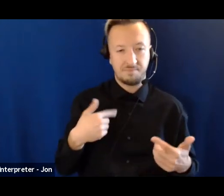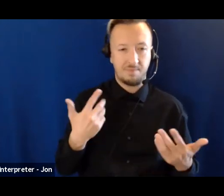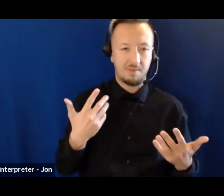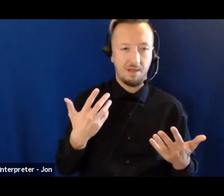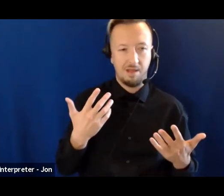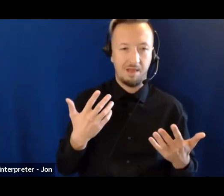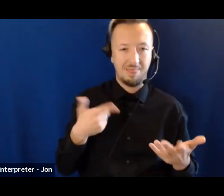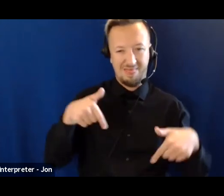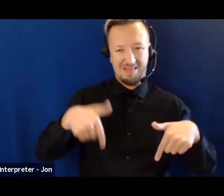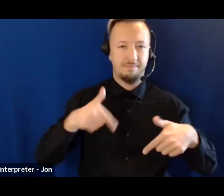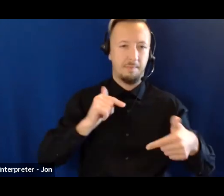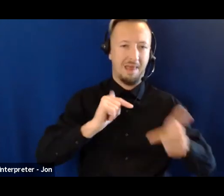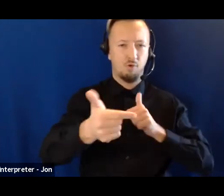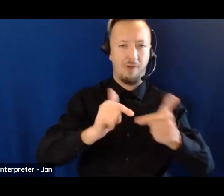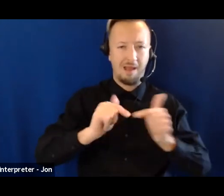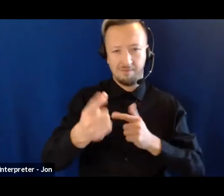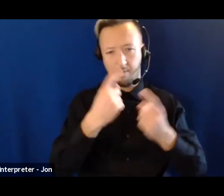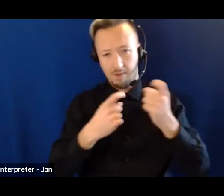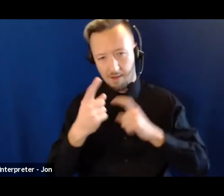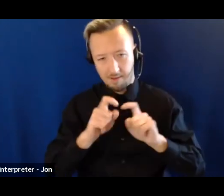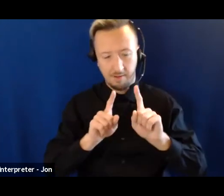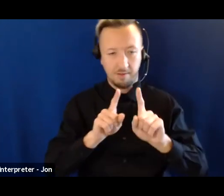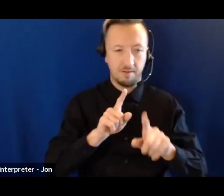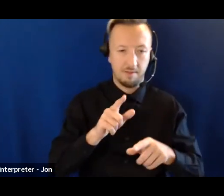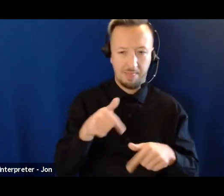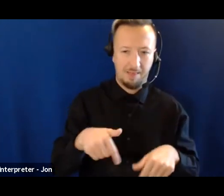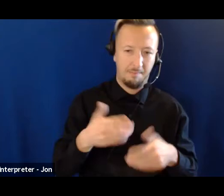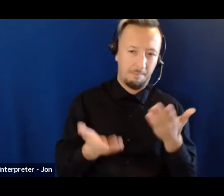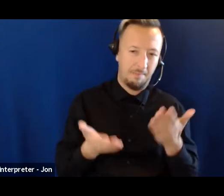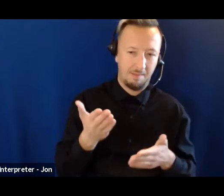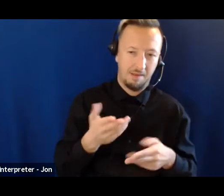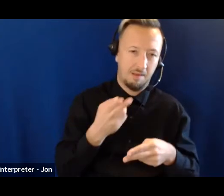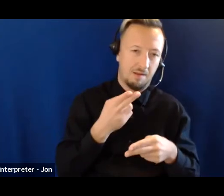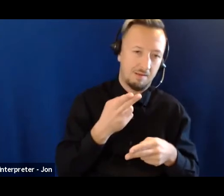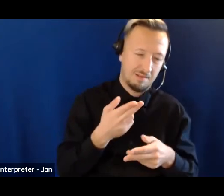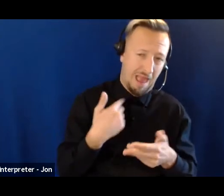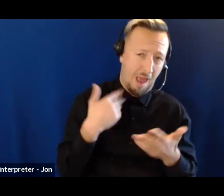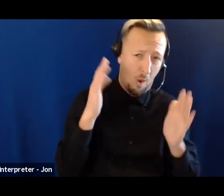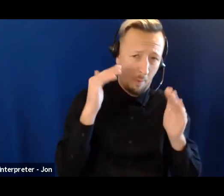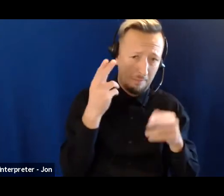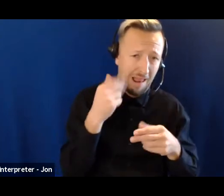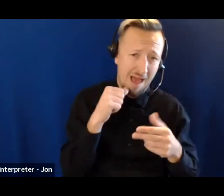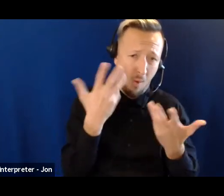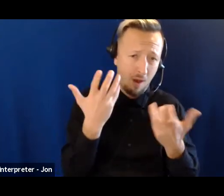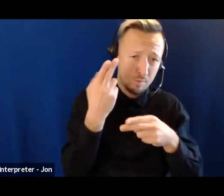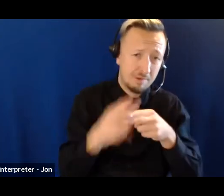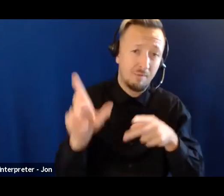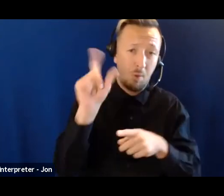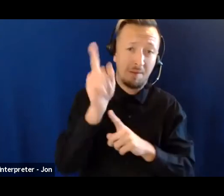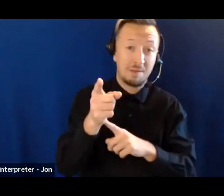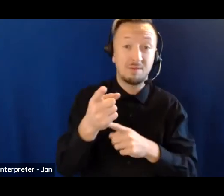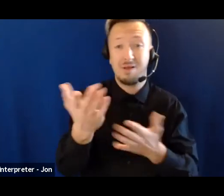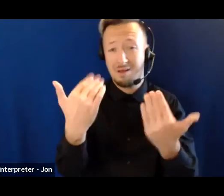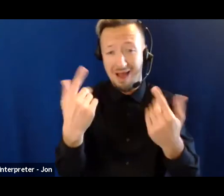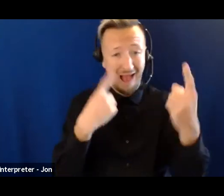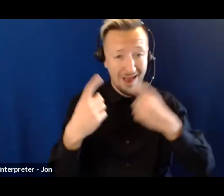and time's gonna go on and it's gonna be like a 20-minute presentation. So please help me with that. Ask lots of questions. Hopefully